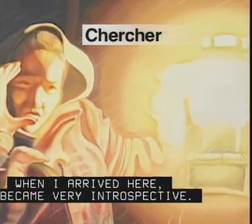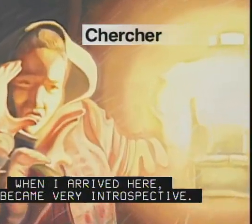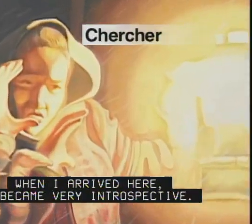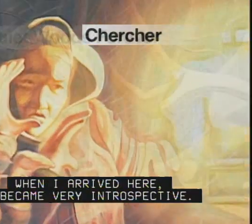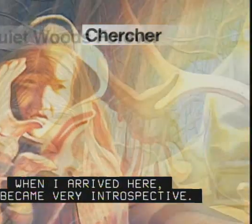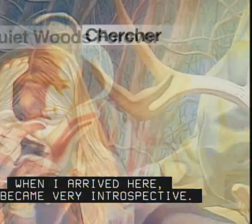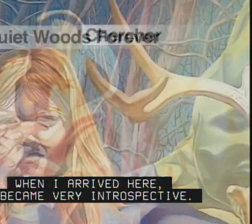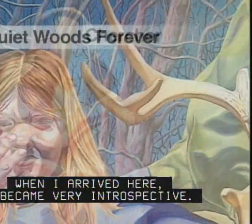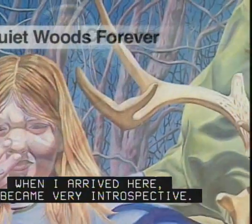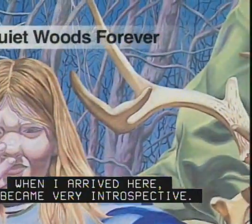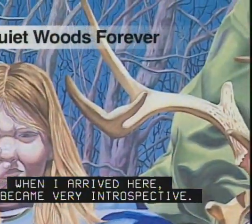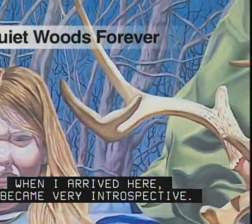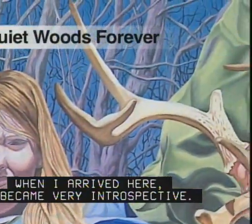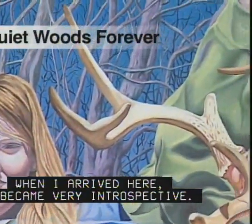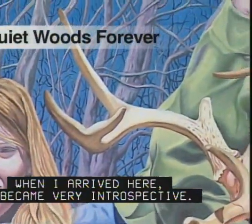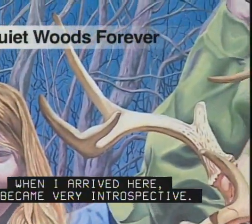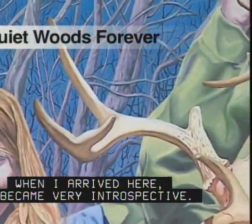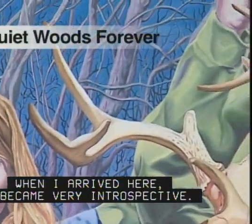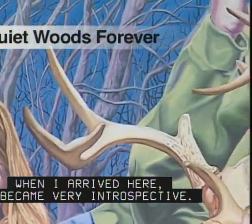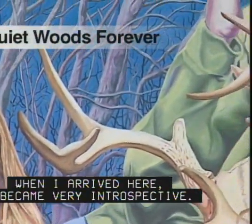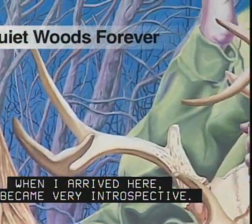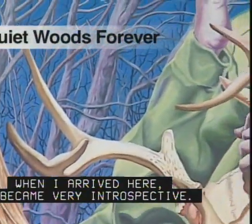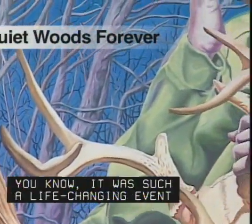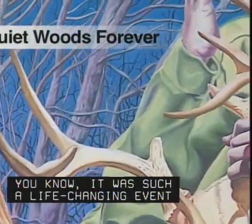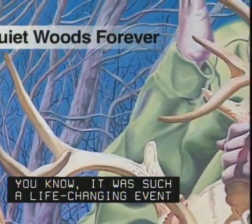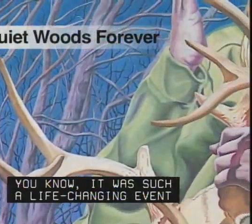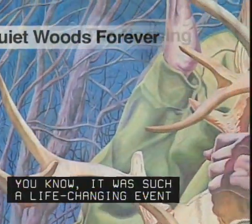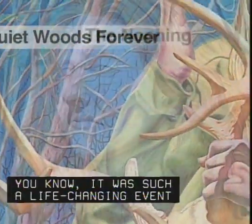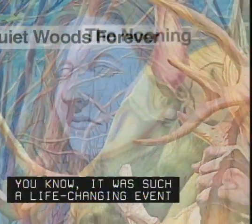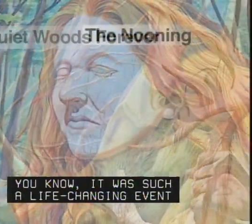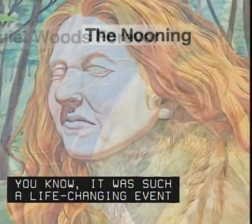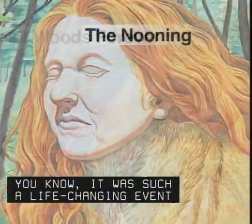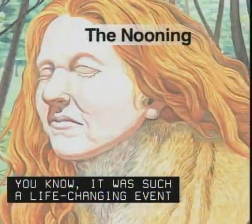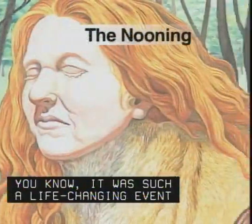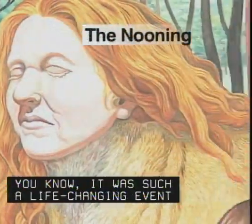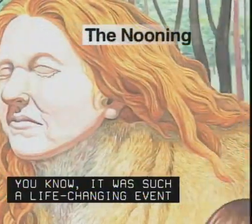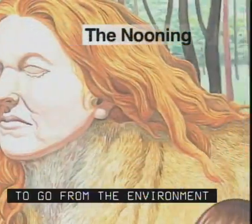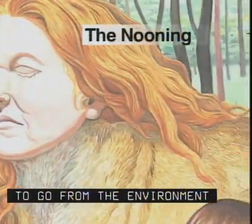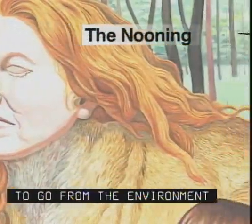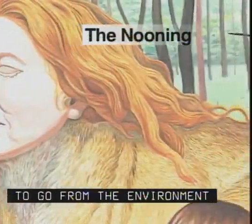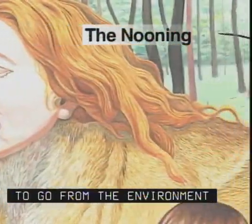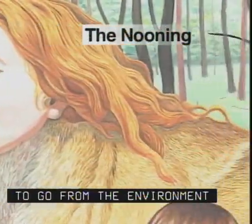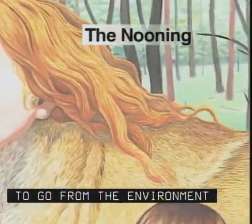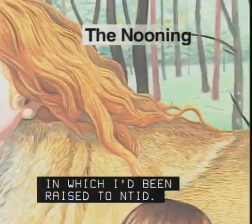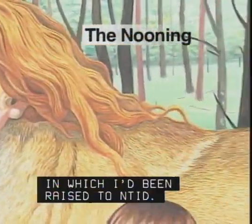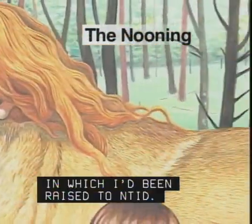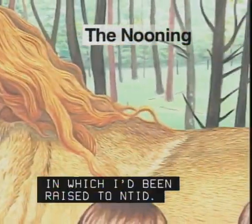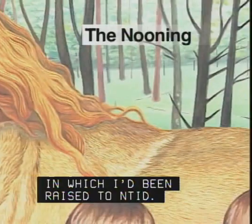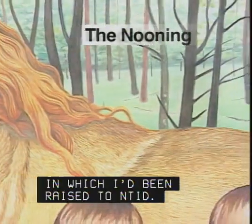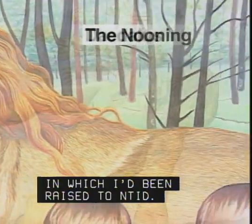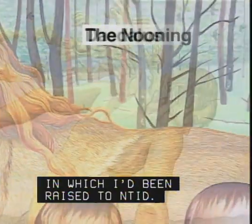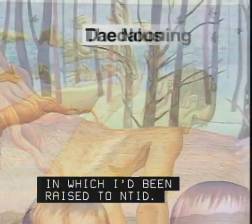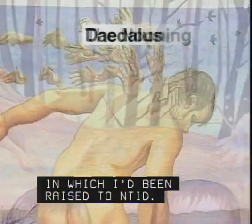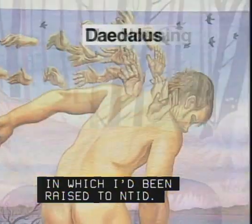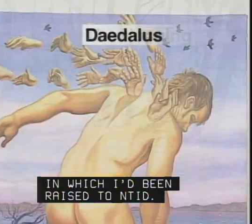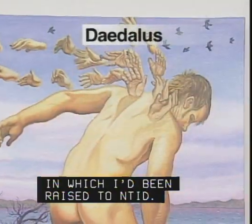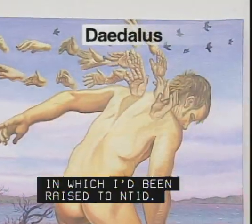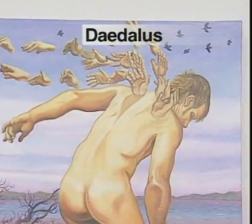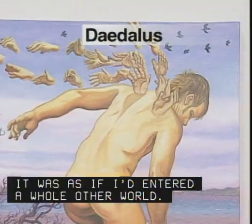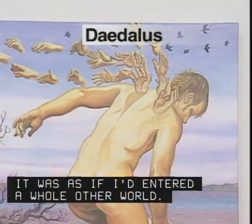arrived here, I became very introspective. It was such a life-changing event to go from the environment in which I'd been raised to NTID.